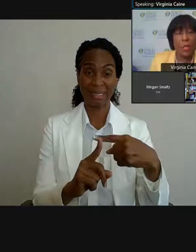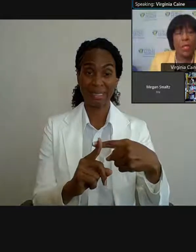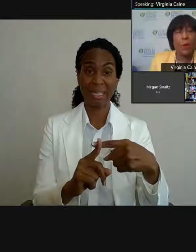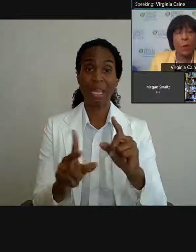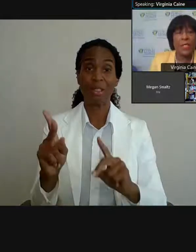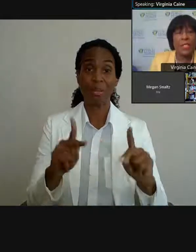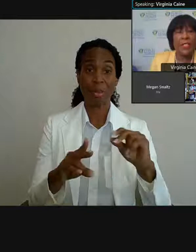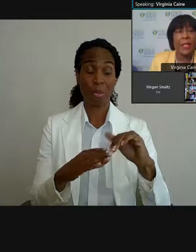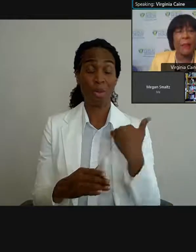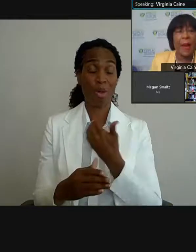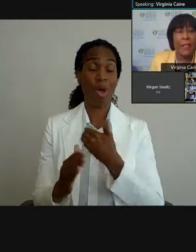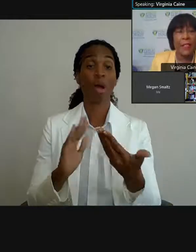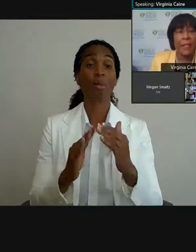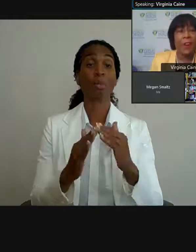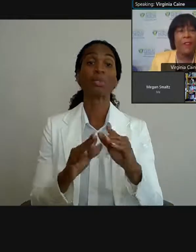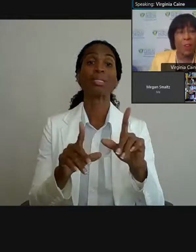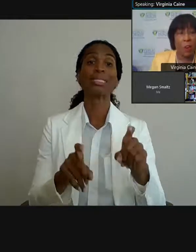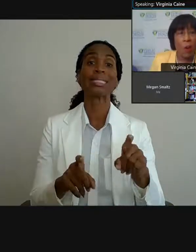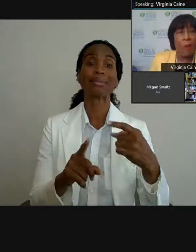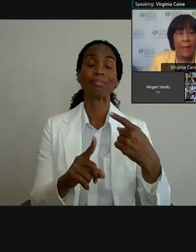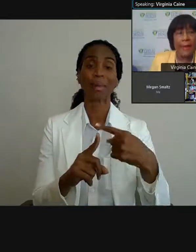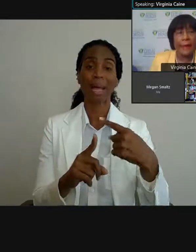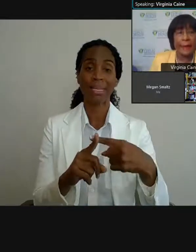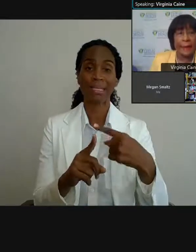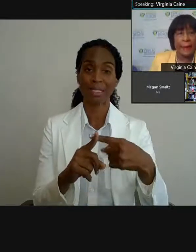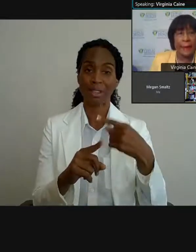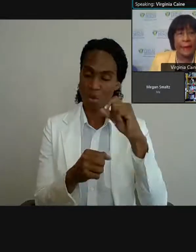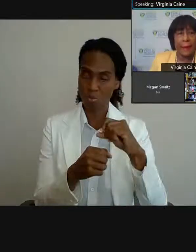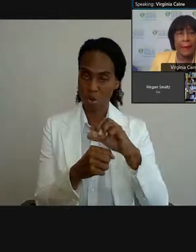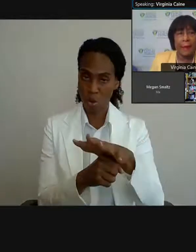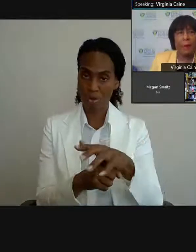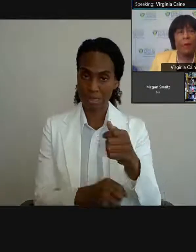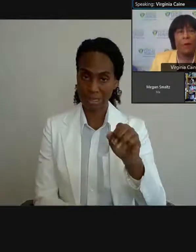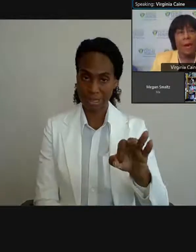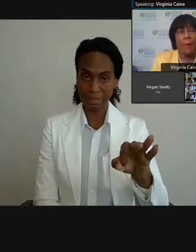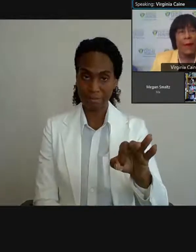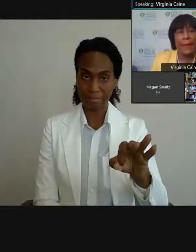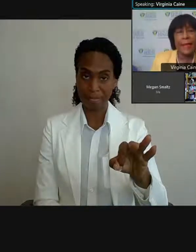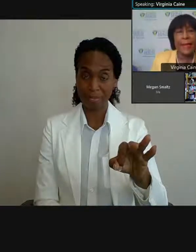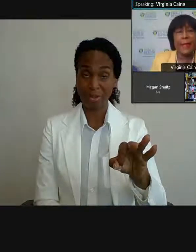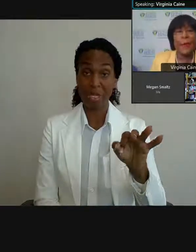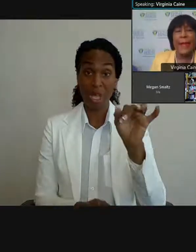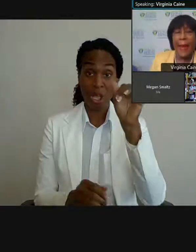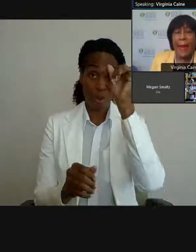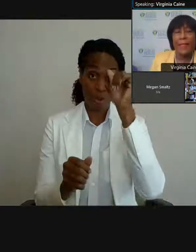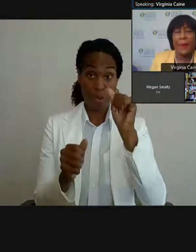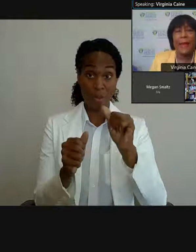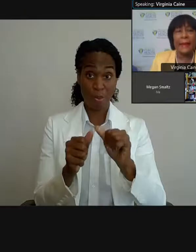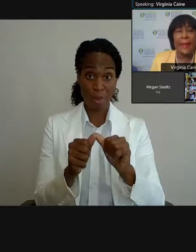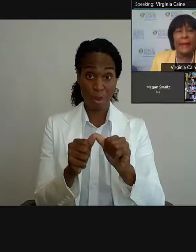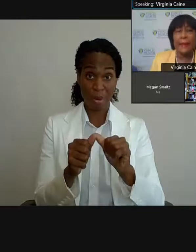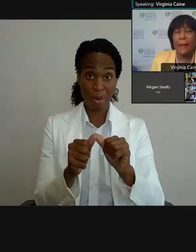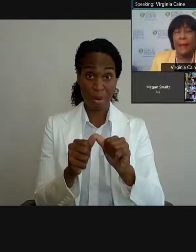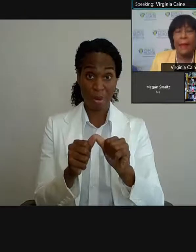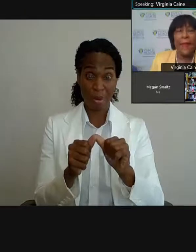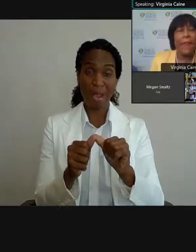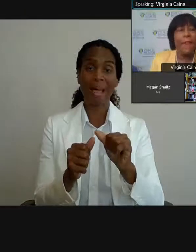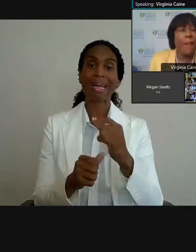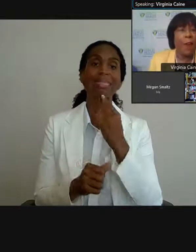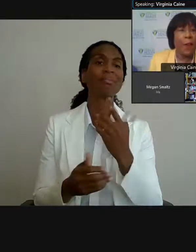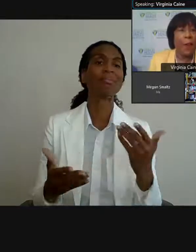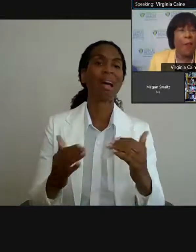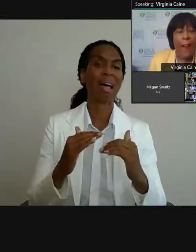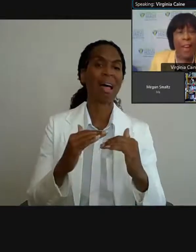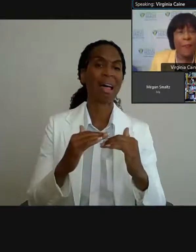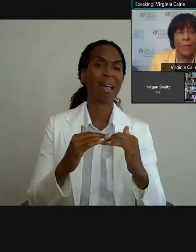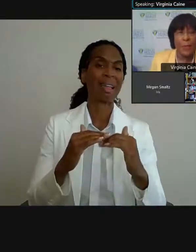our community who are testing positive for COVID-19. Remember, I said that we had to be less